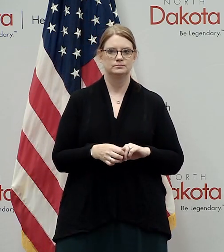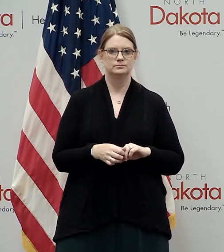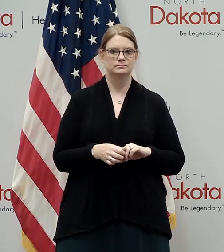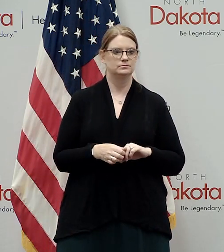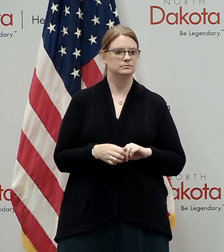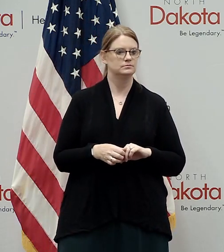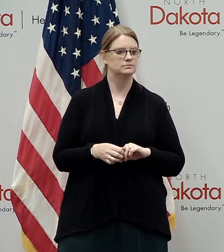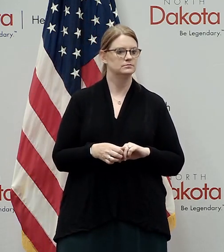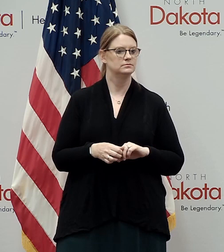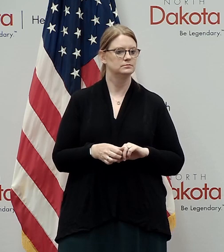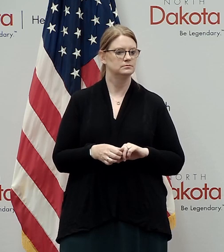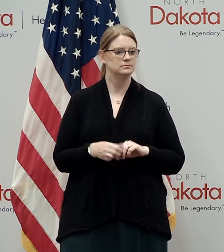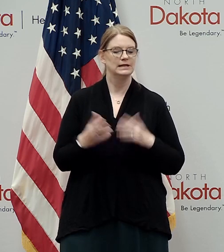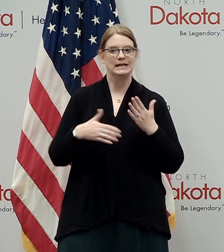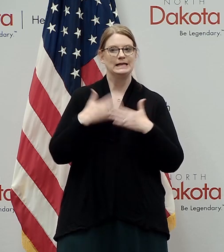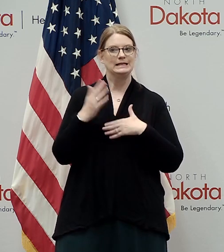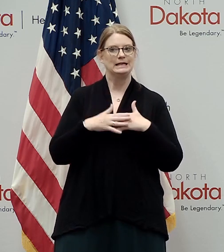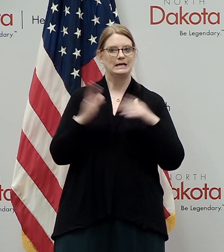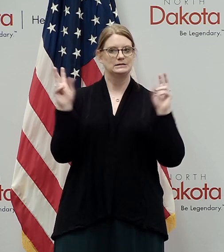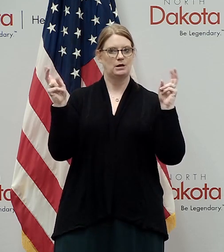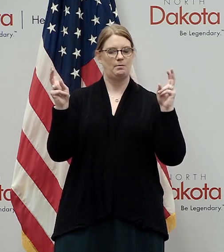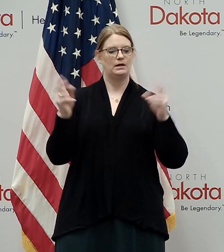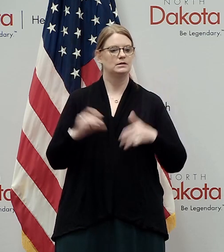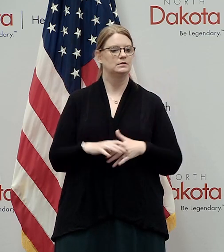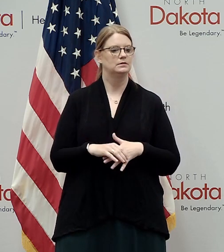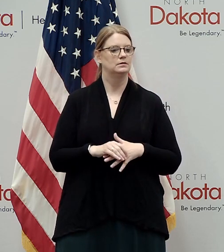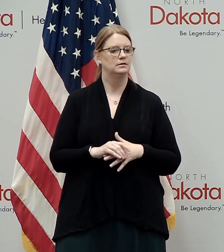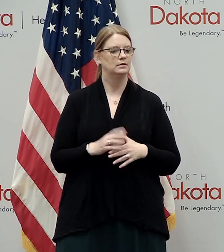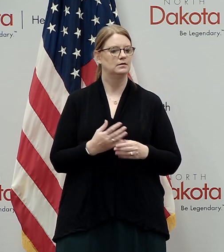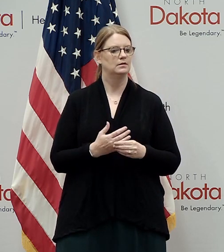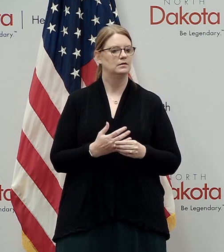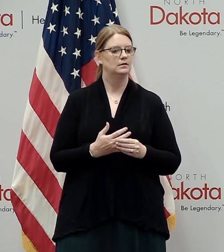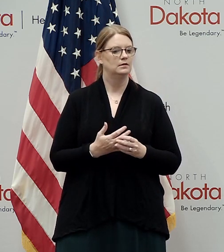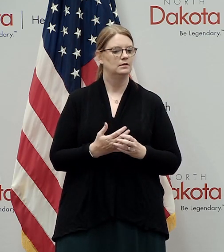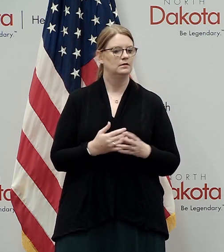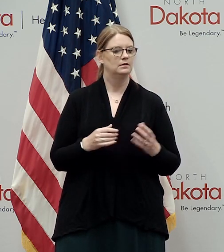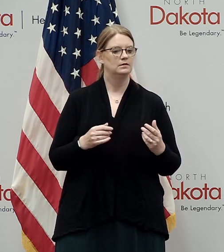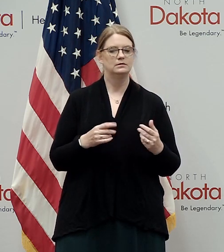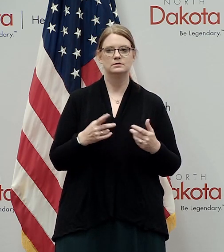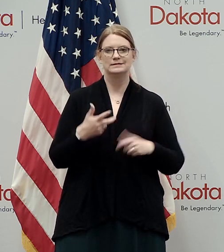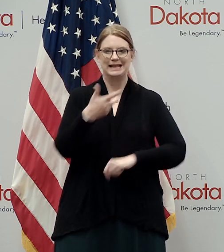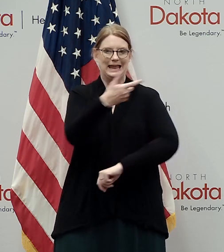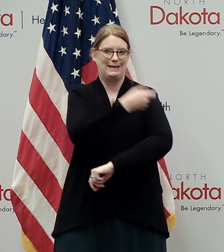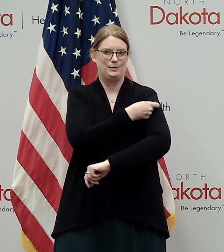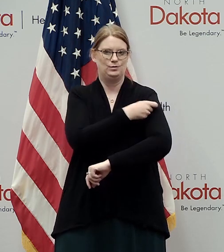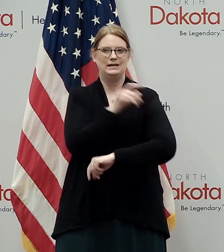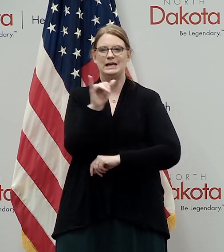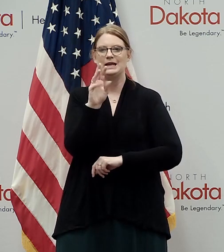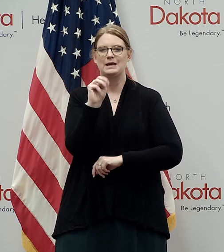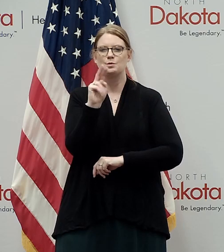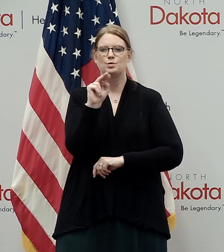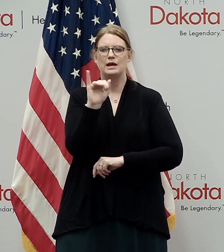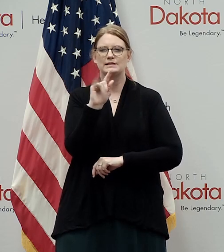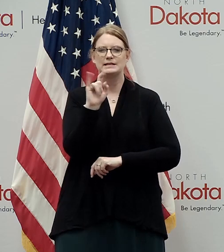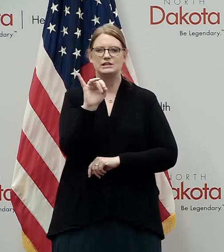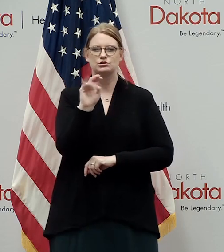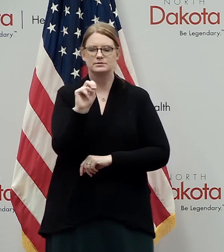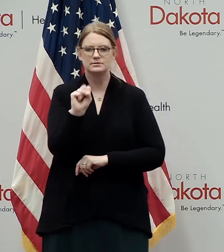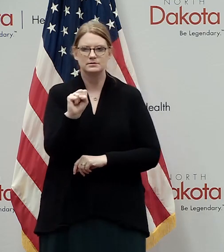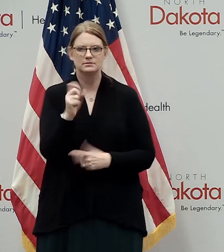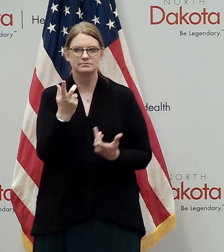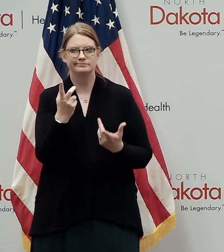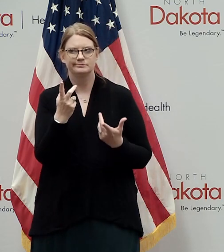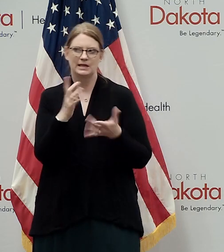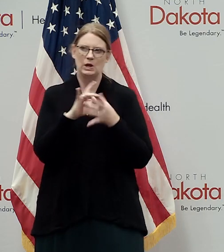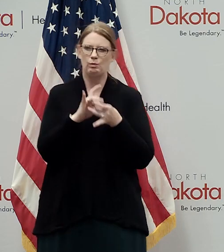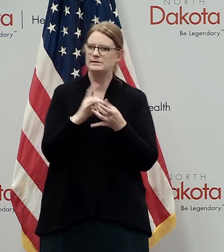Our next topic we're going to talk about is immunizations, and it relates a little bit to